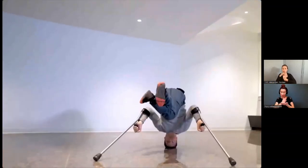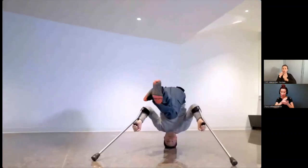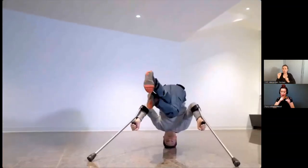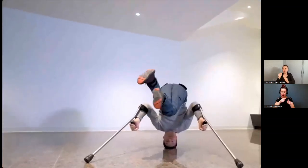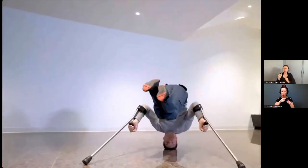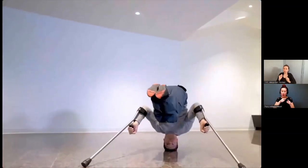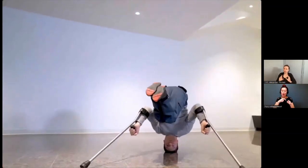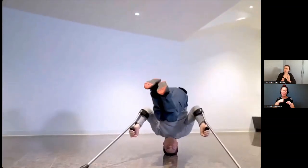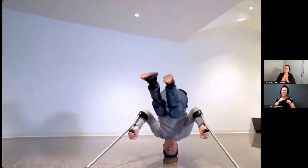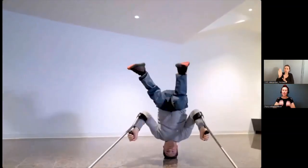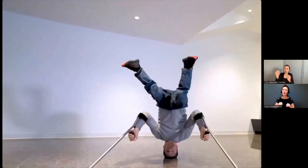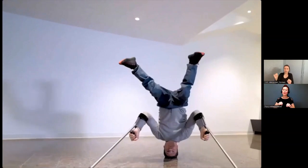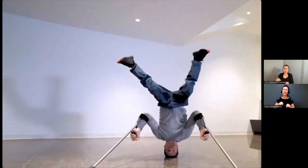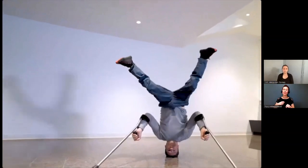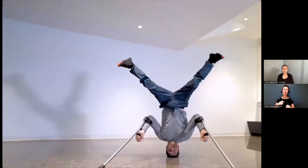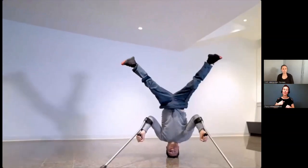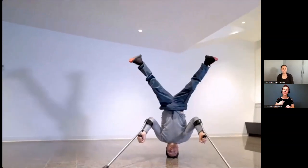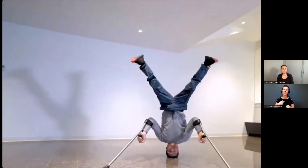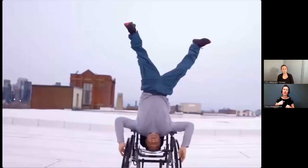potential.